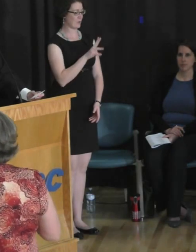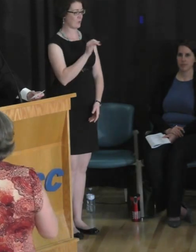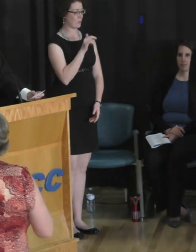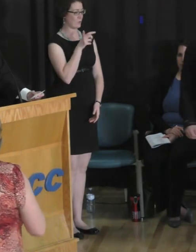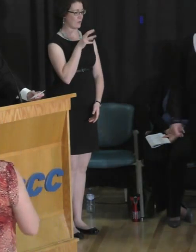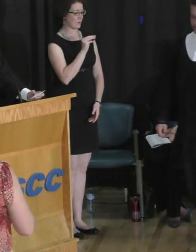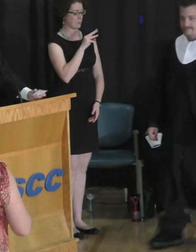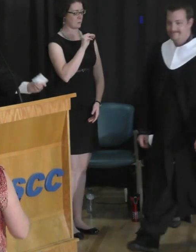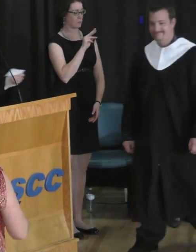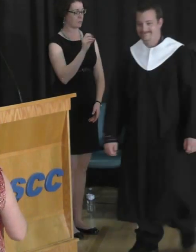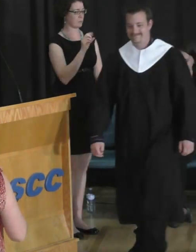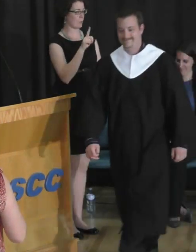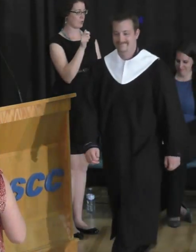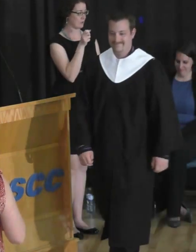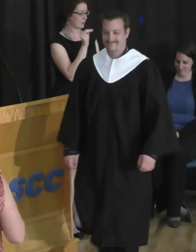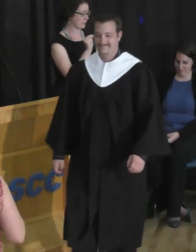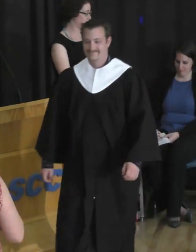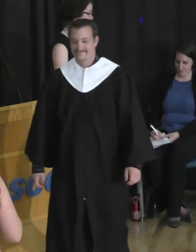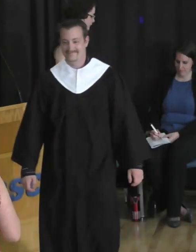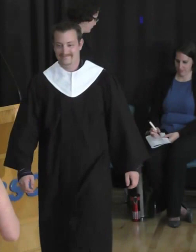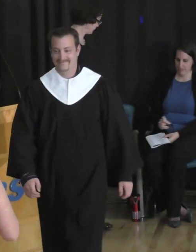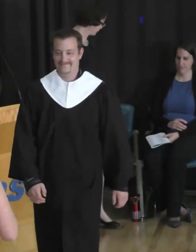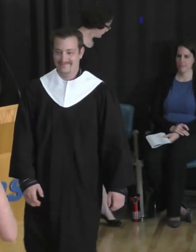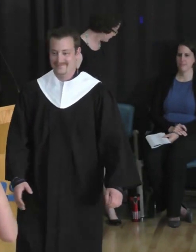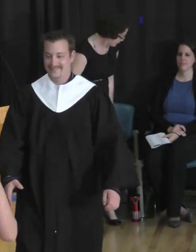William Moulton.